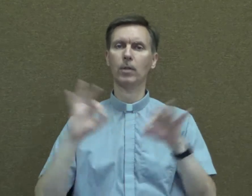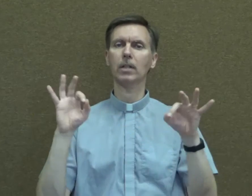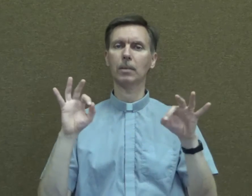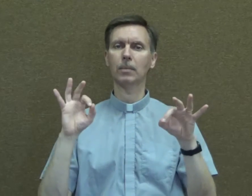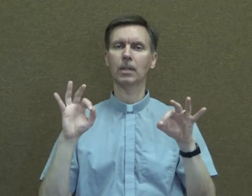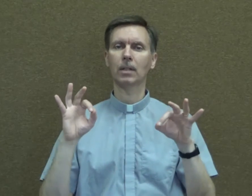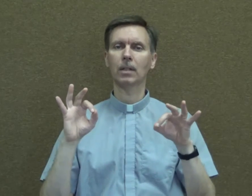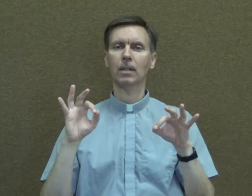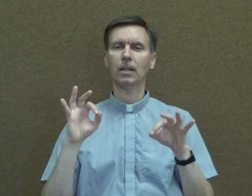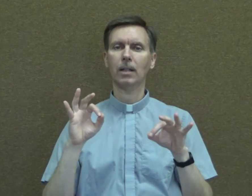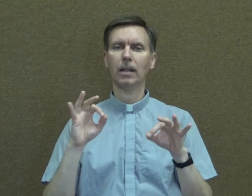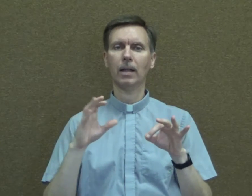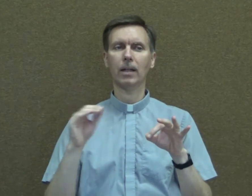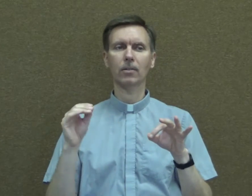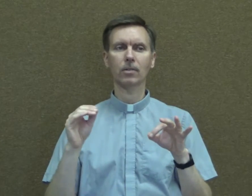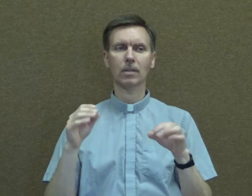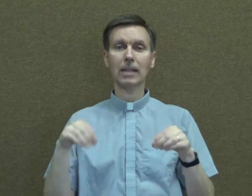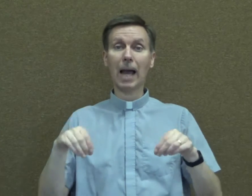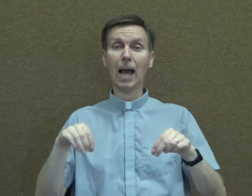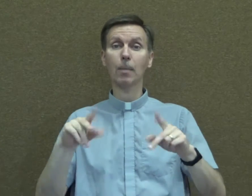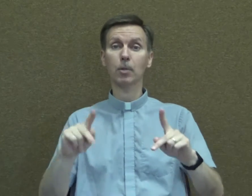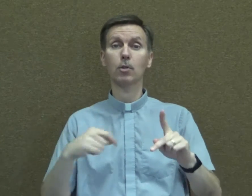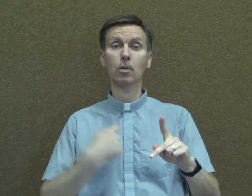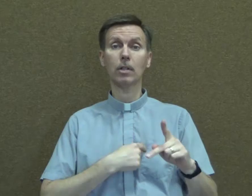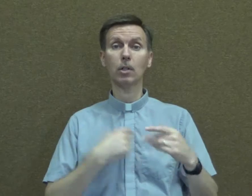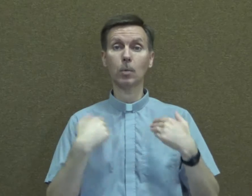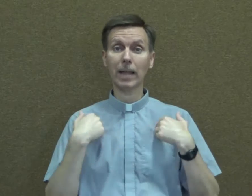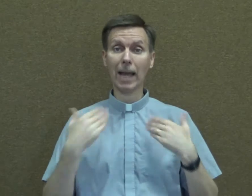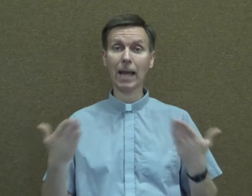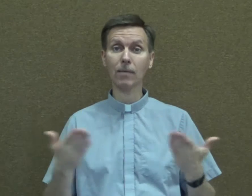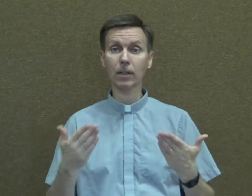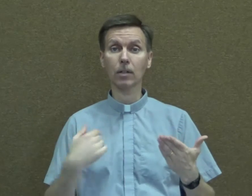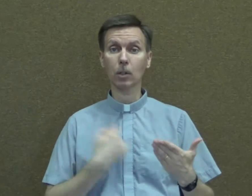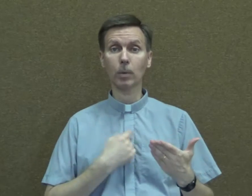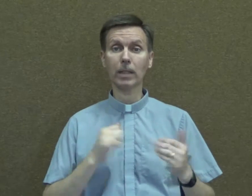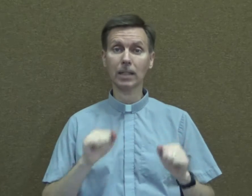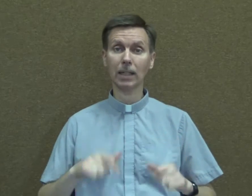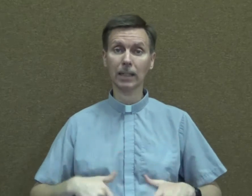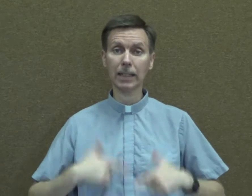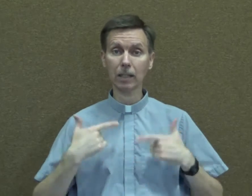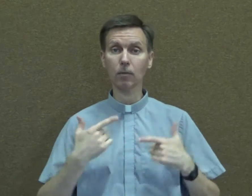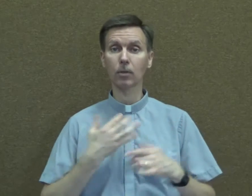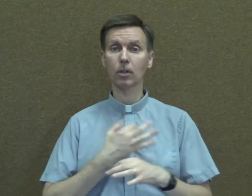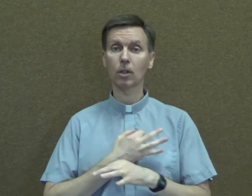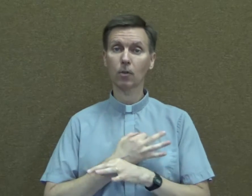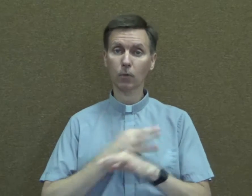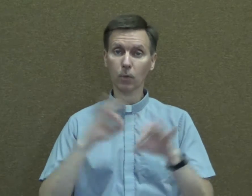freedom and the opportunity that we have here, that we can live